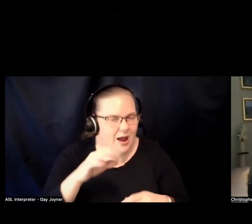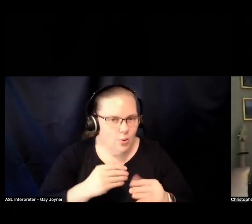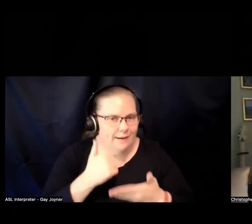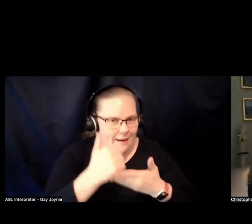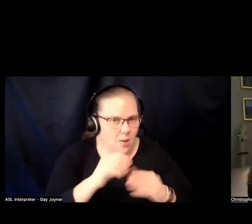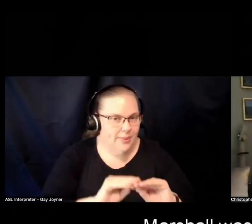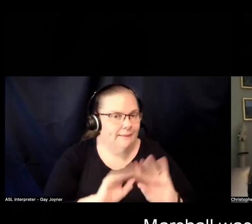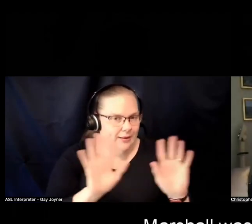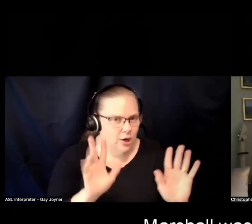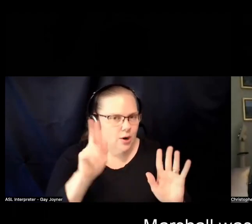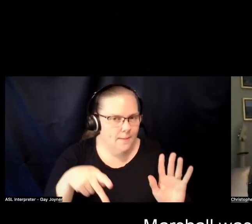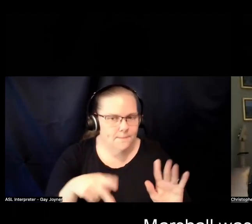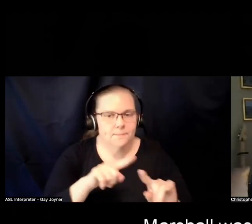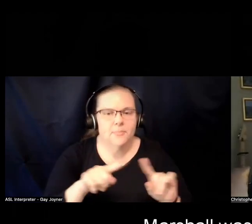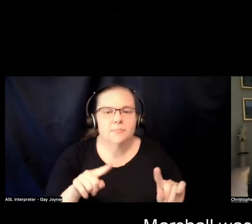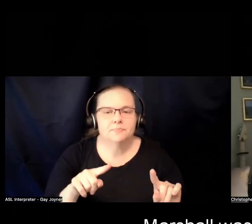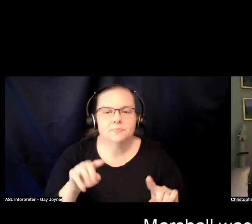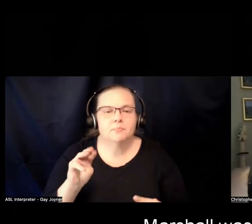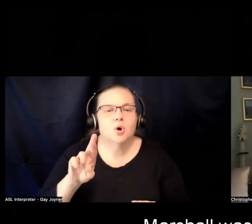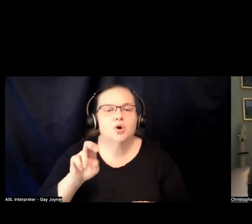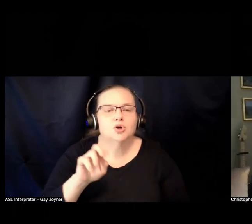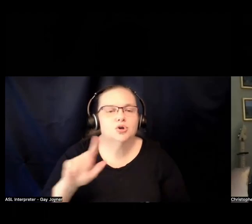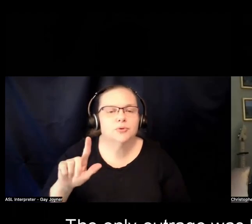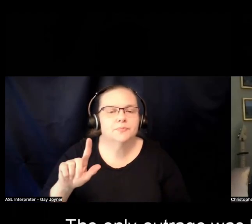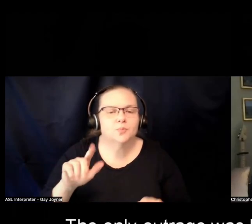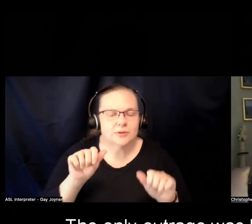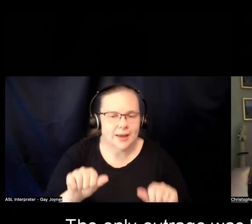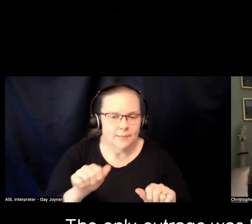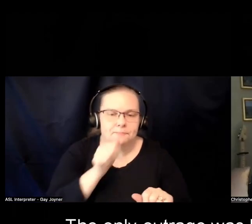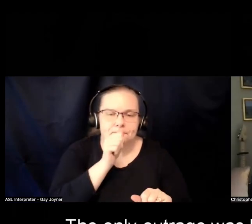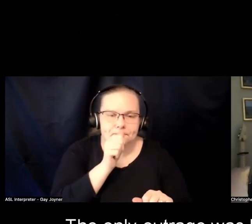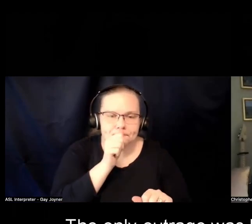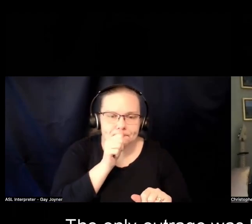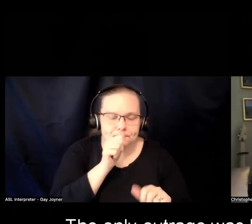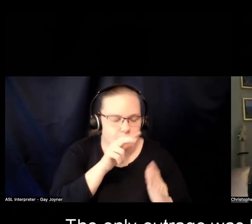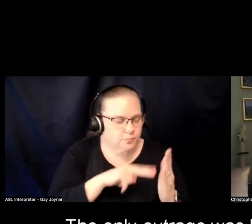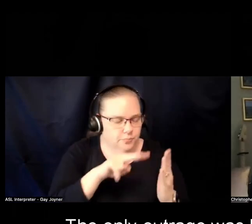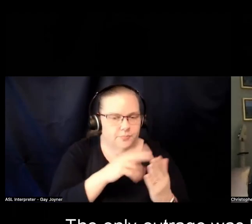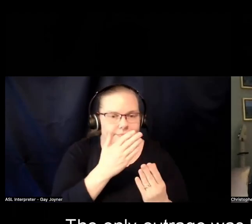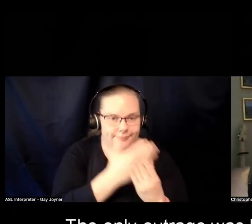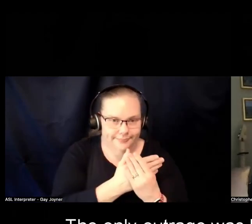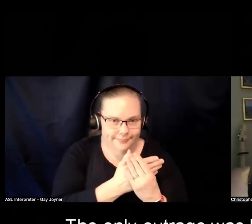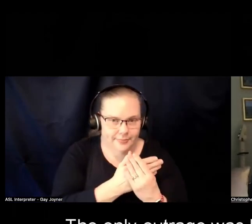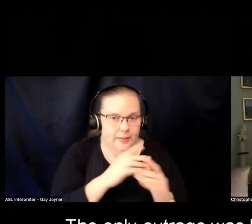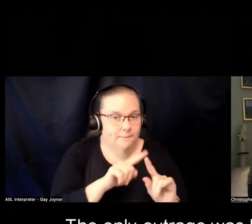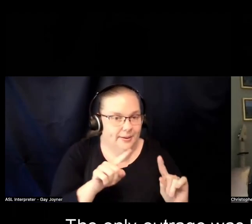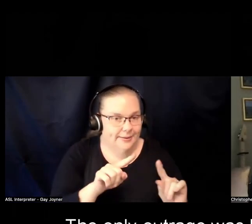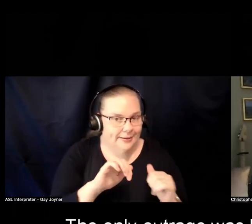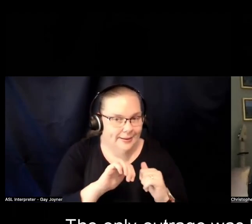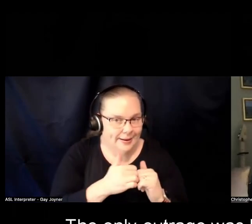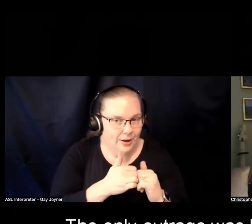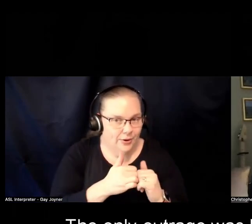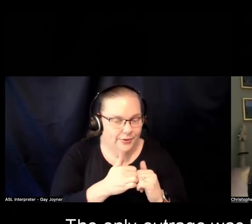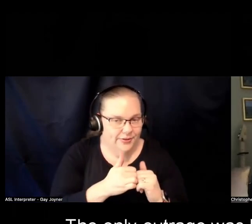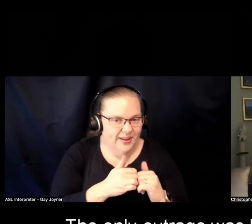gambit worked. Marshall was able to privately review the file. The only outrage was how doggedly the Dies Committee